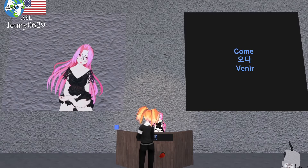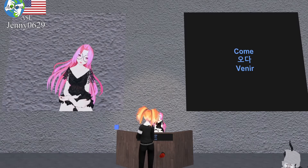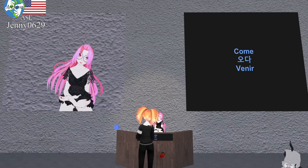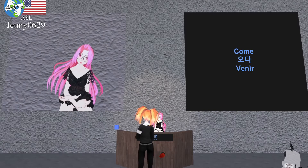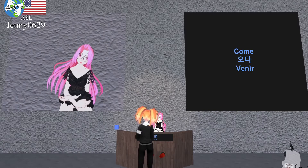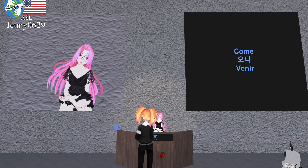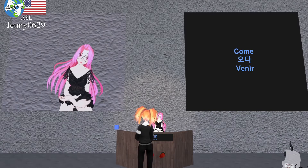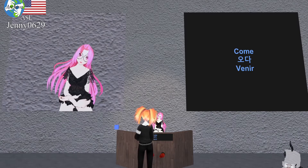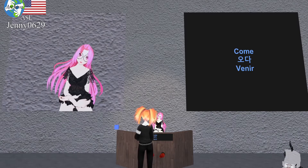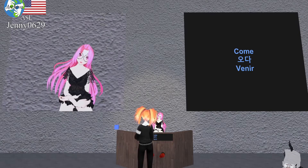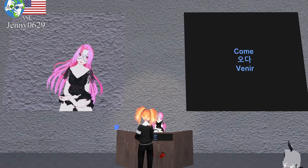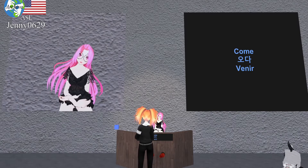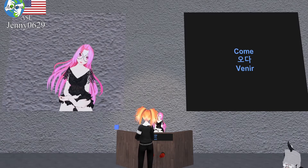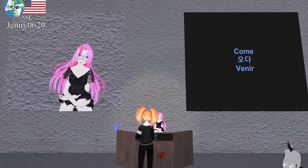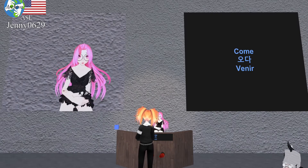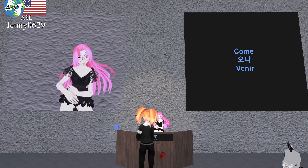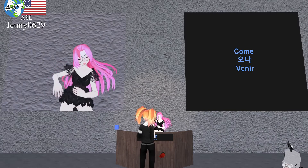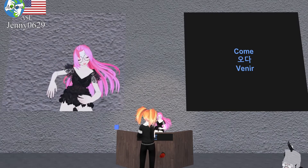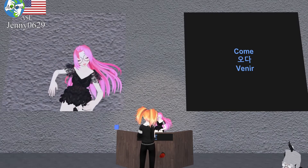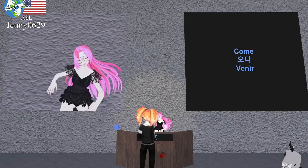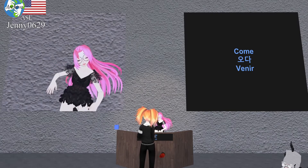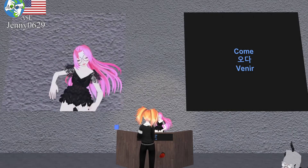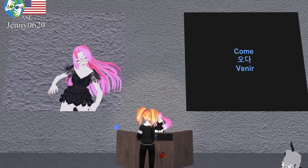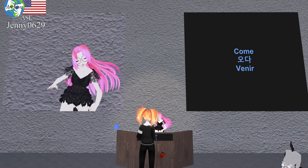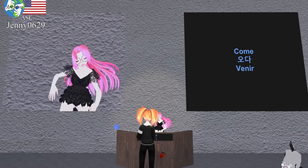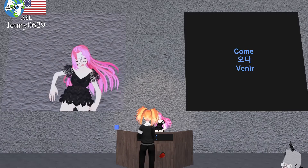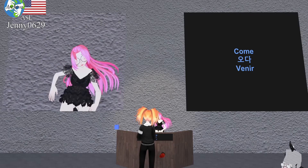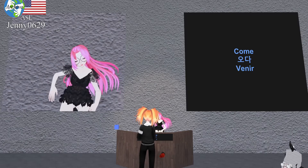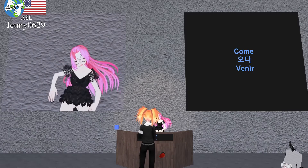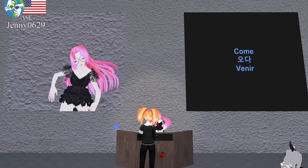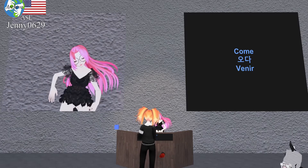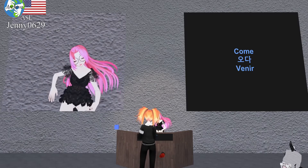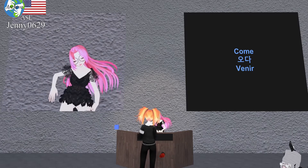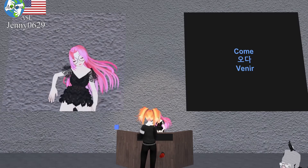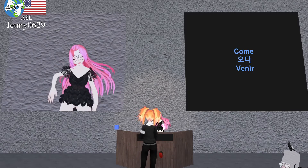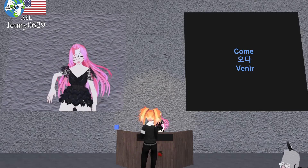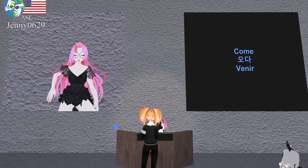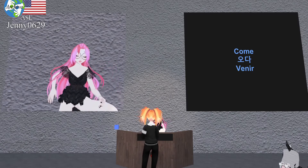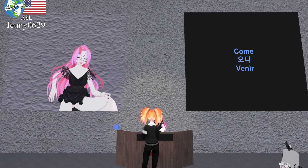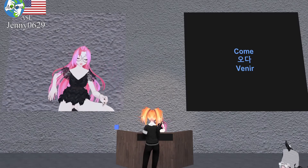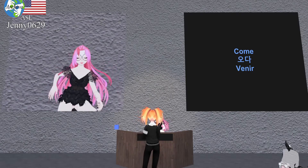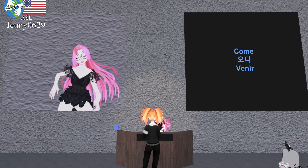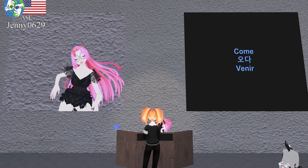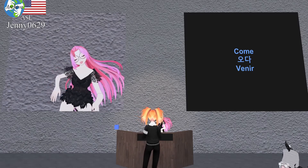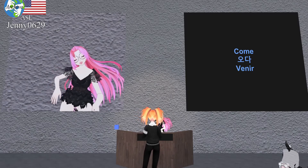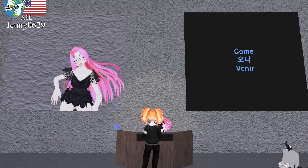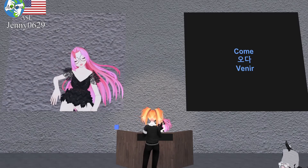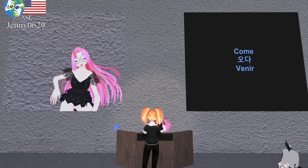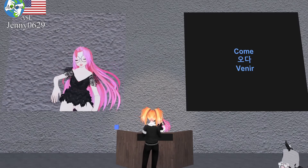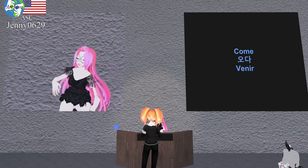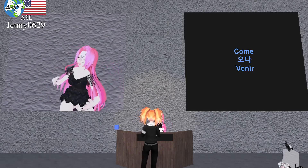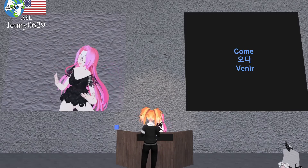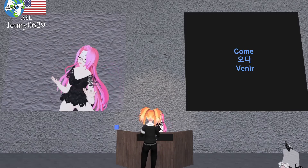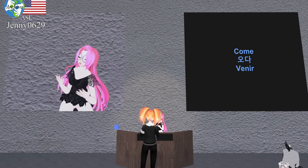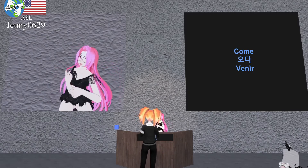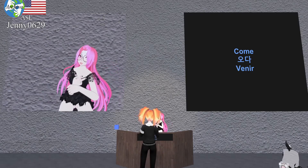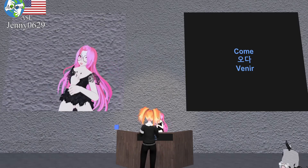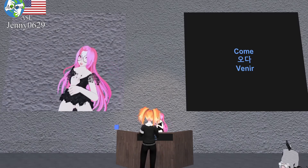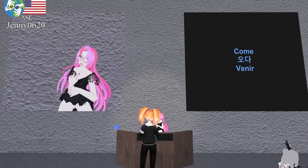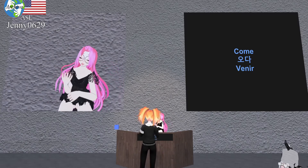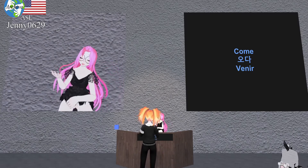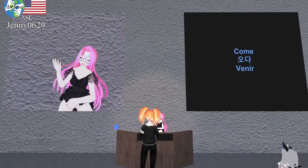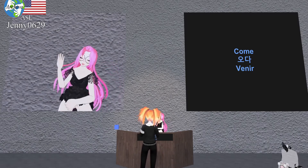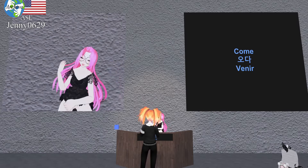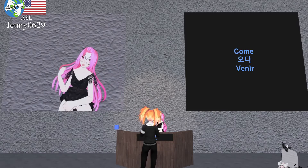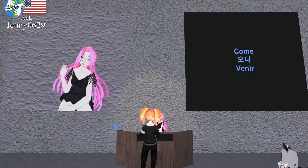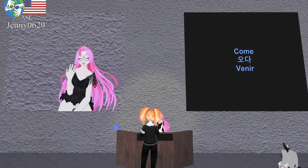meaning of not yet, in a way. Well, this does mean yet, but I've never seen that as used